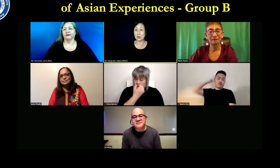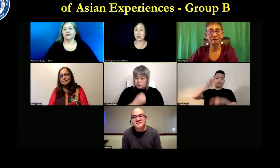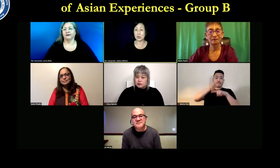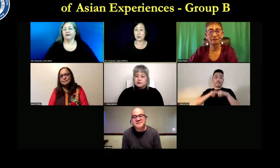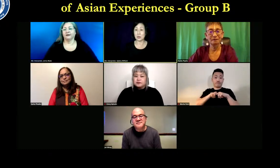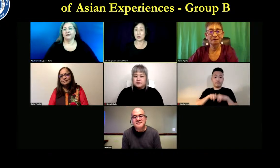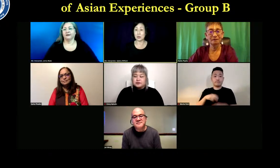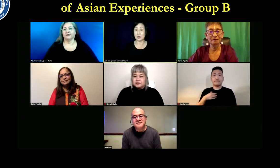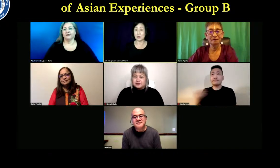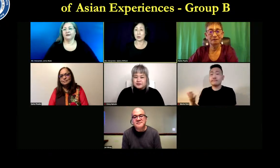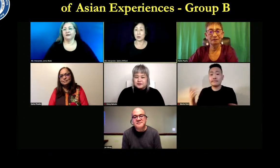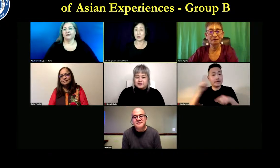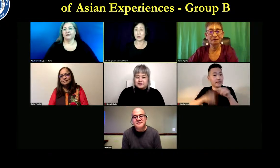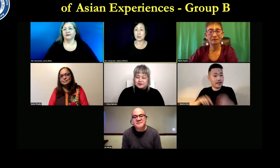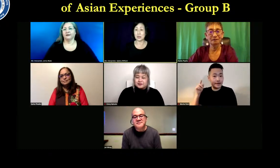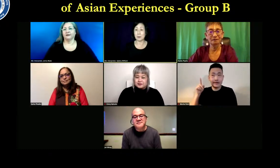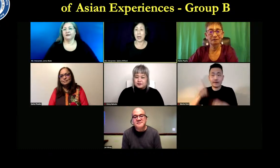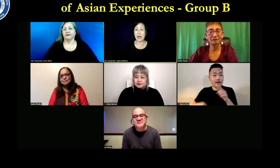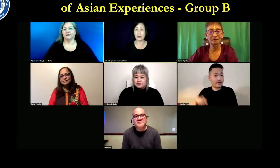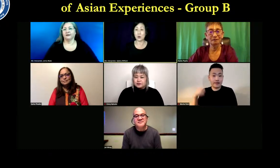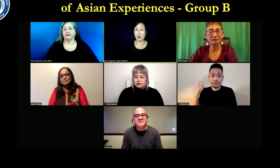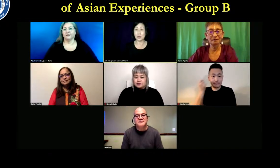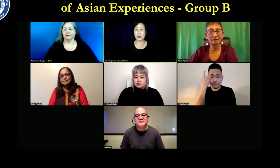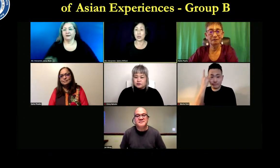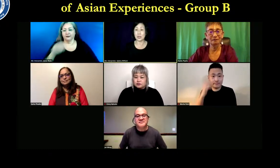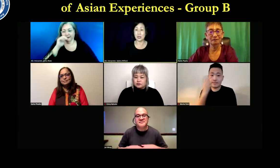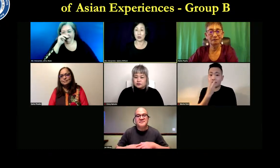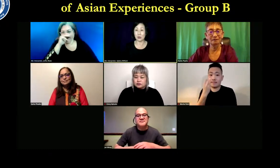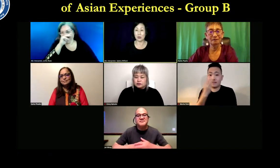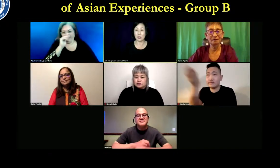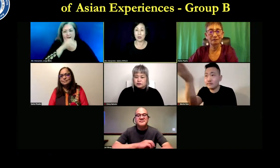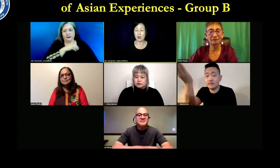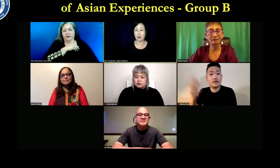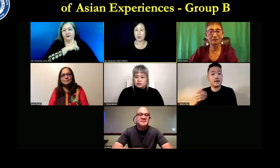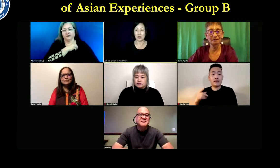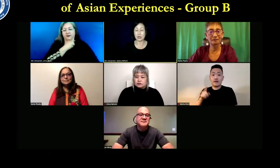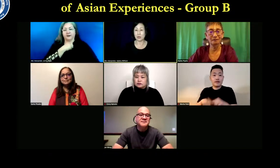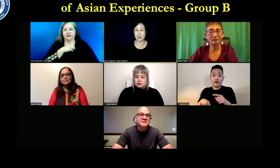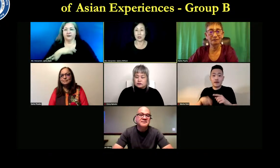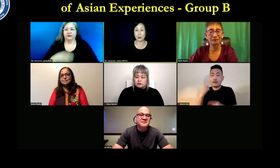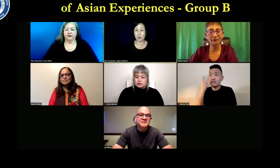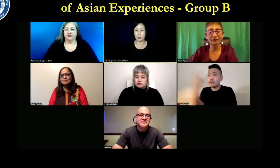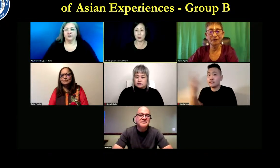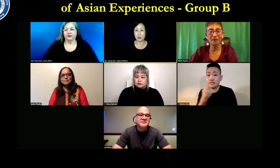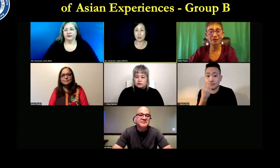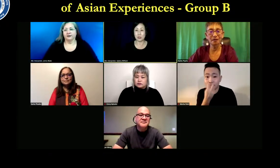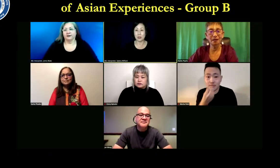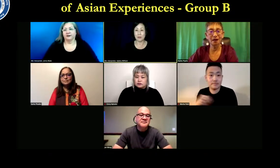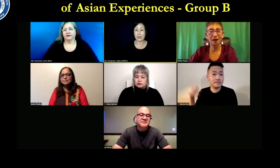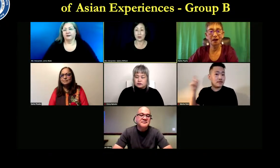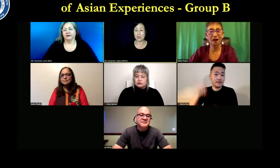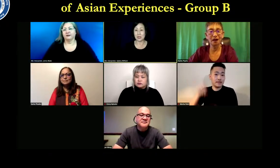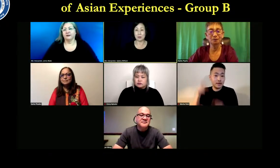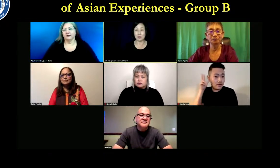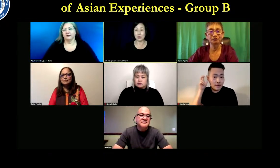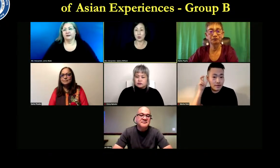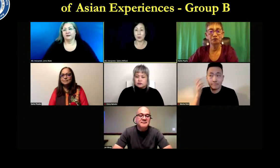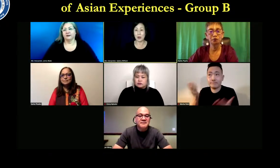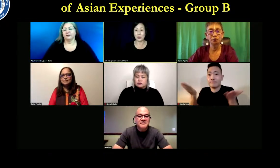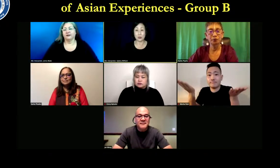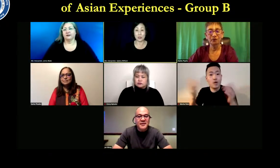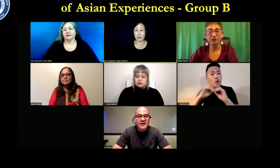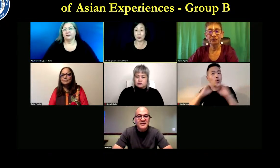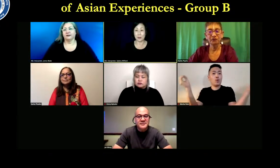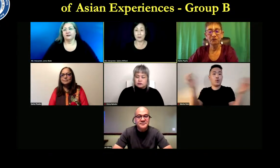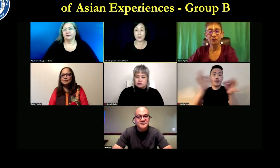teacher would sit in the back. Of course, I could not hear, or because I couldn't lip read the person. I couldn't see them move